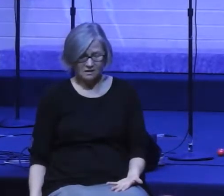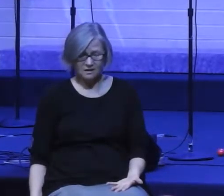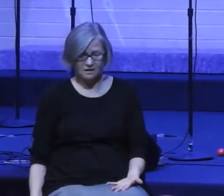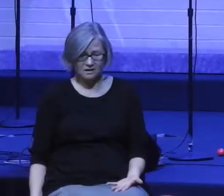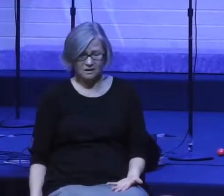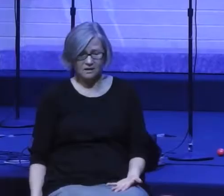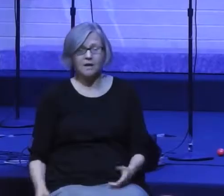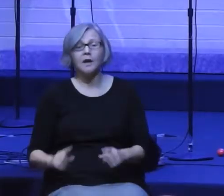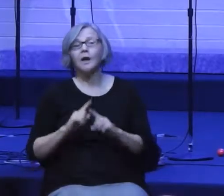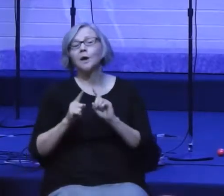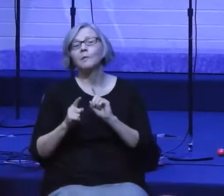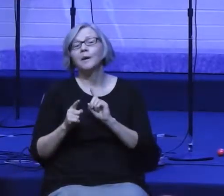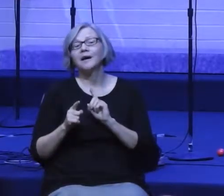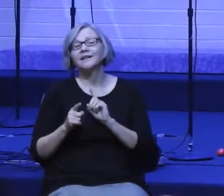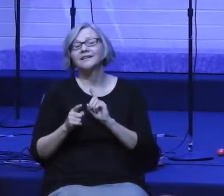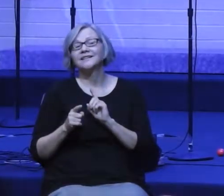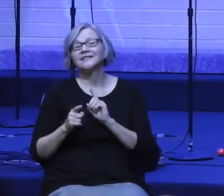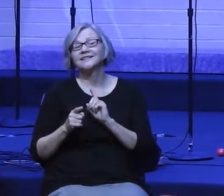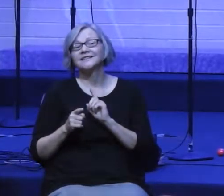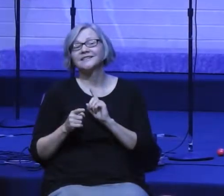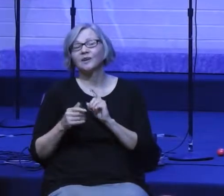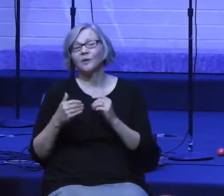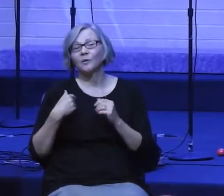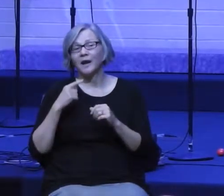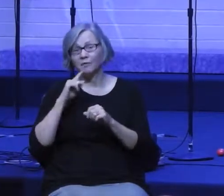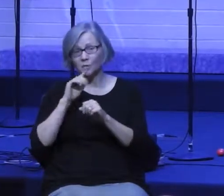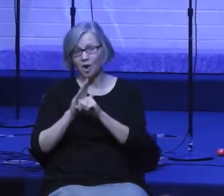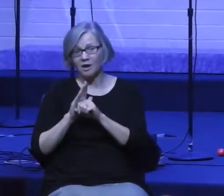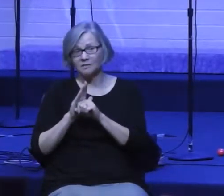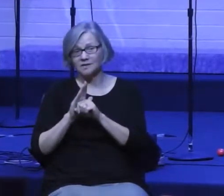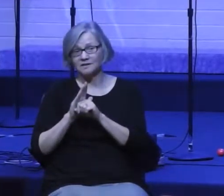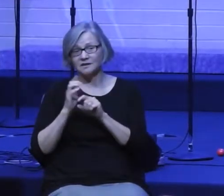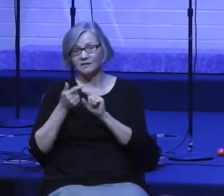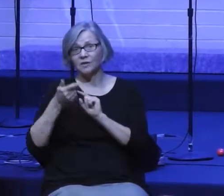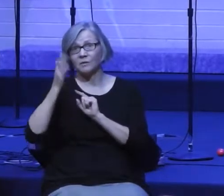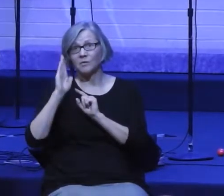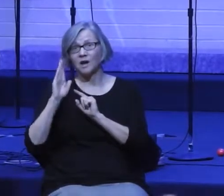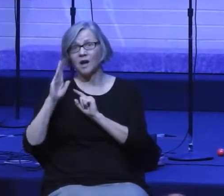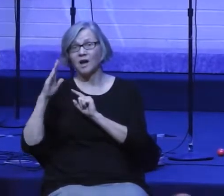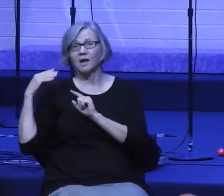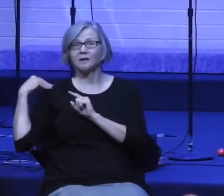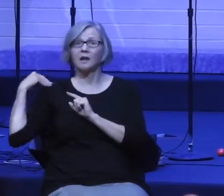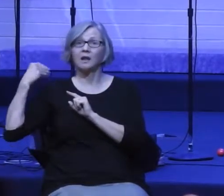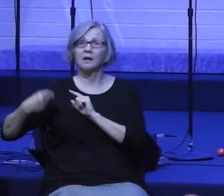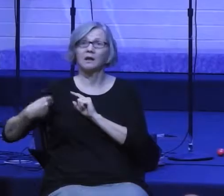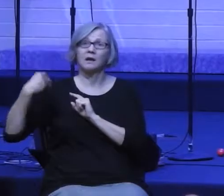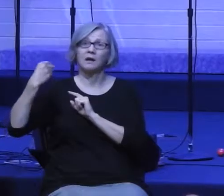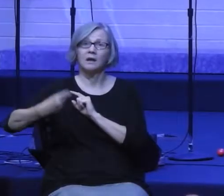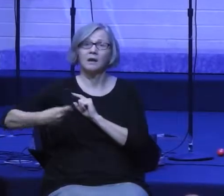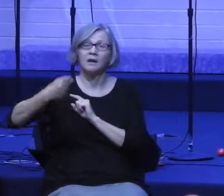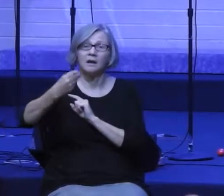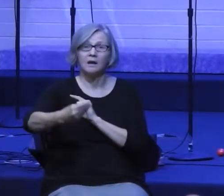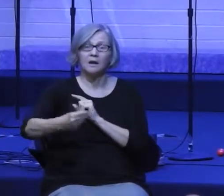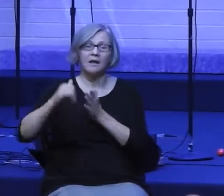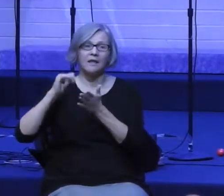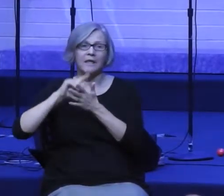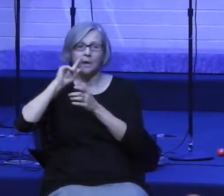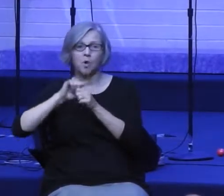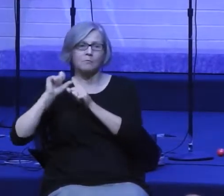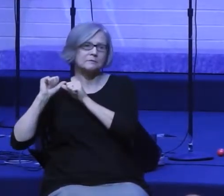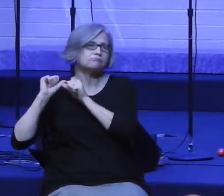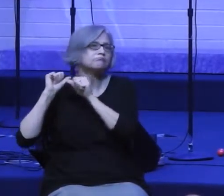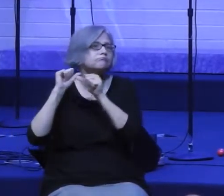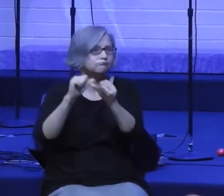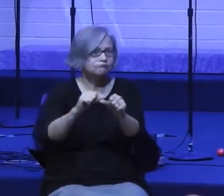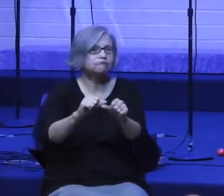world and in our own community of this is just not the way it's supposed to